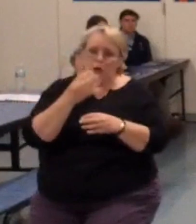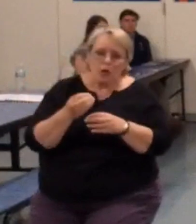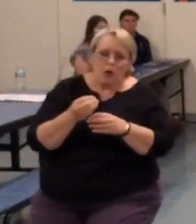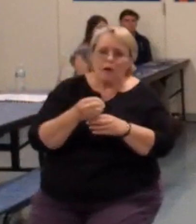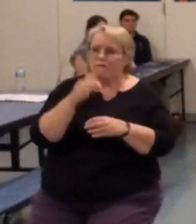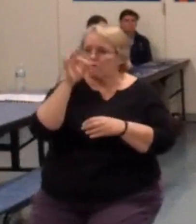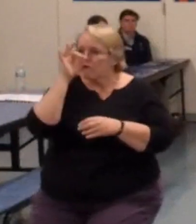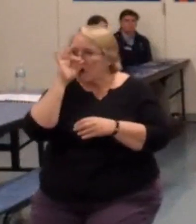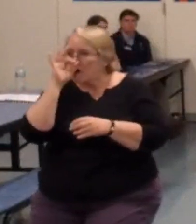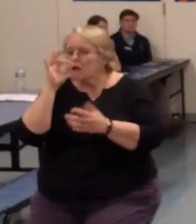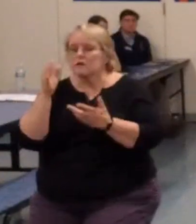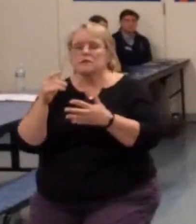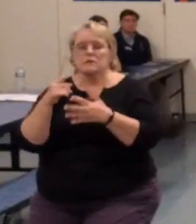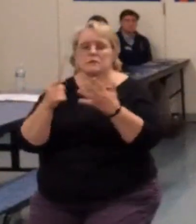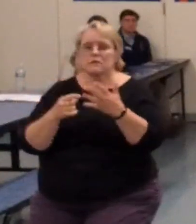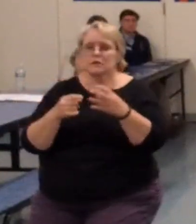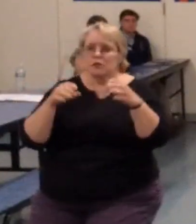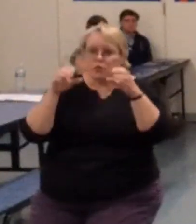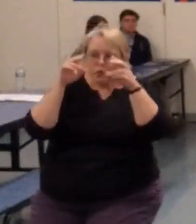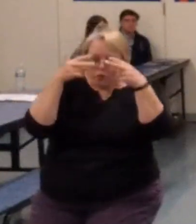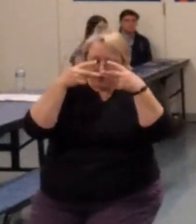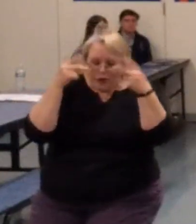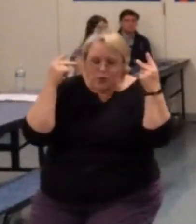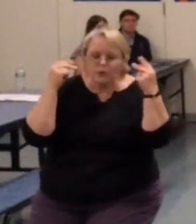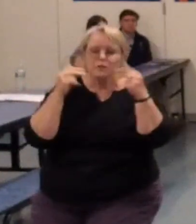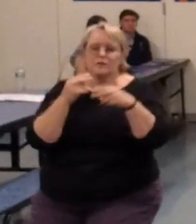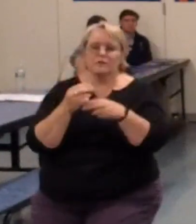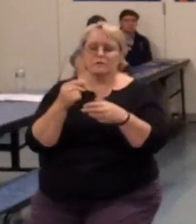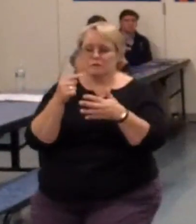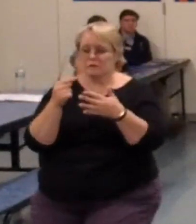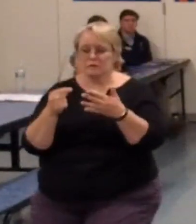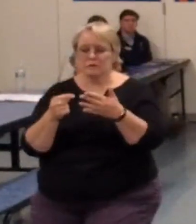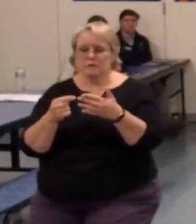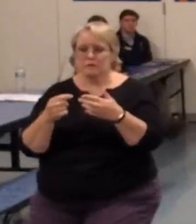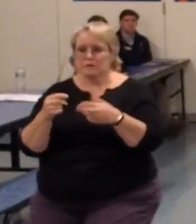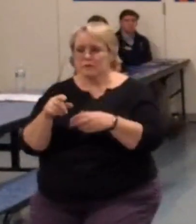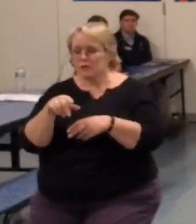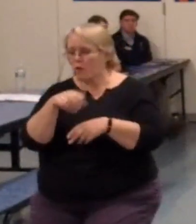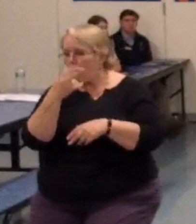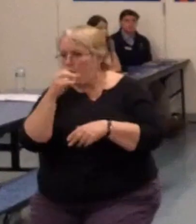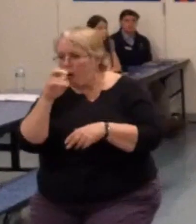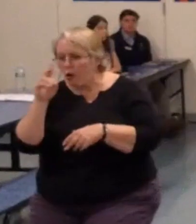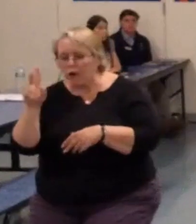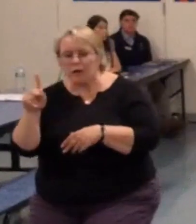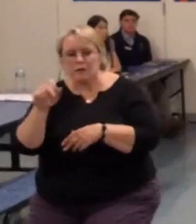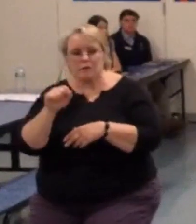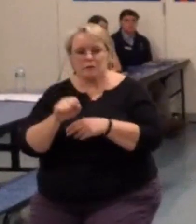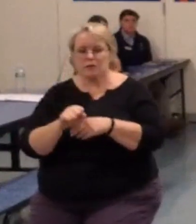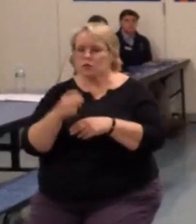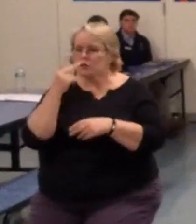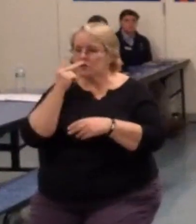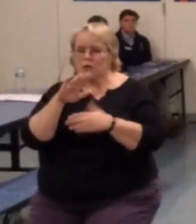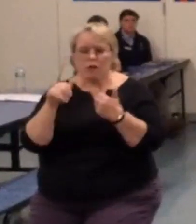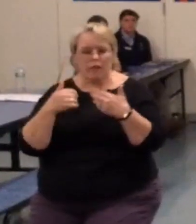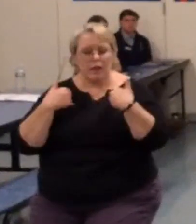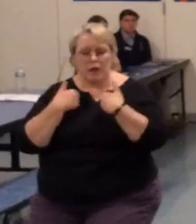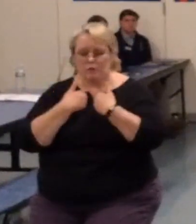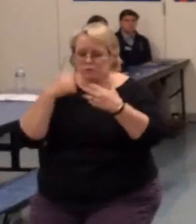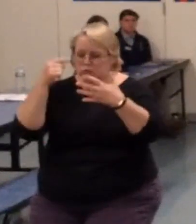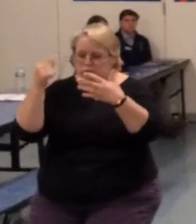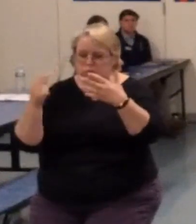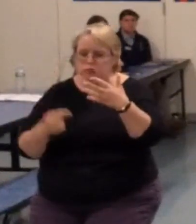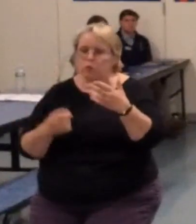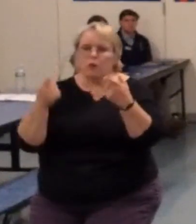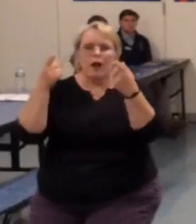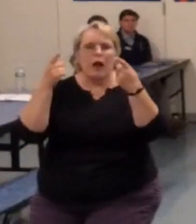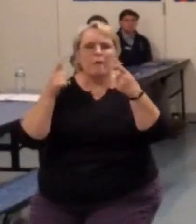there's fox, raccoons, the hawks. You see it all back there. What's going to